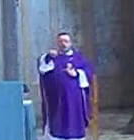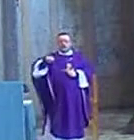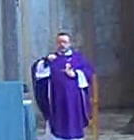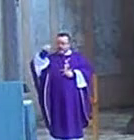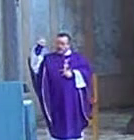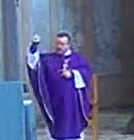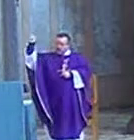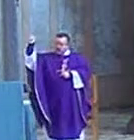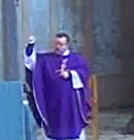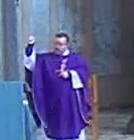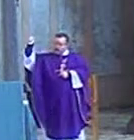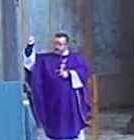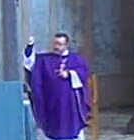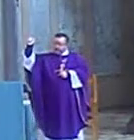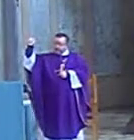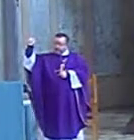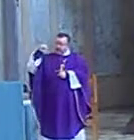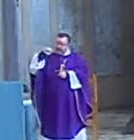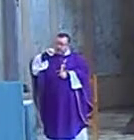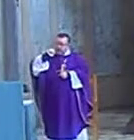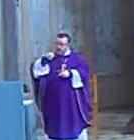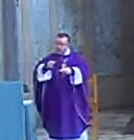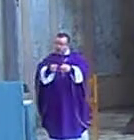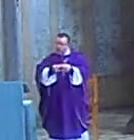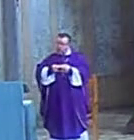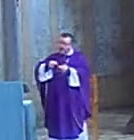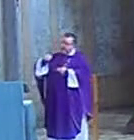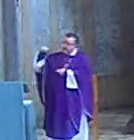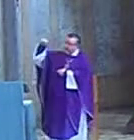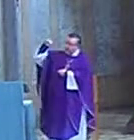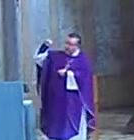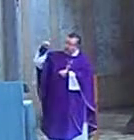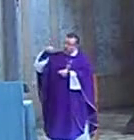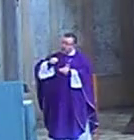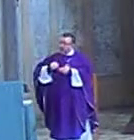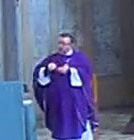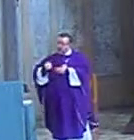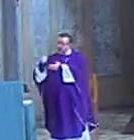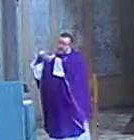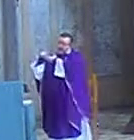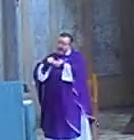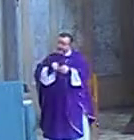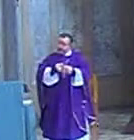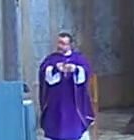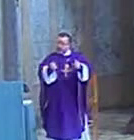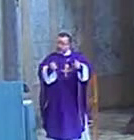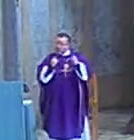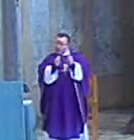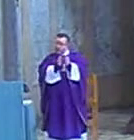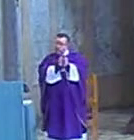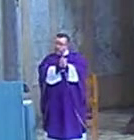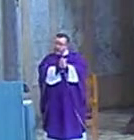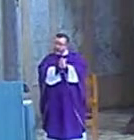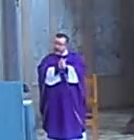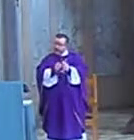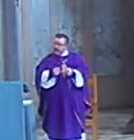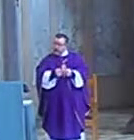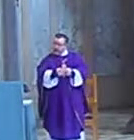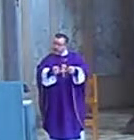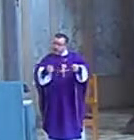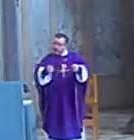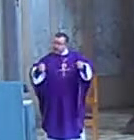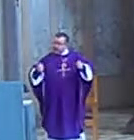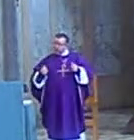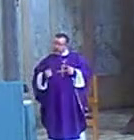lord our god with your help we pray